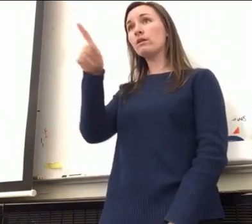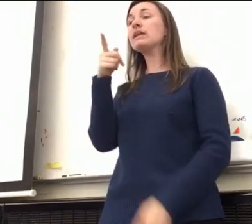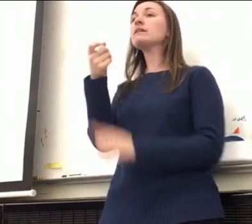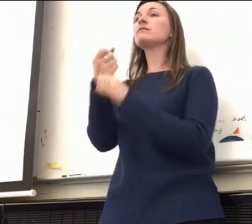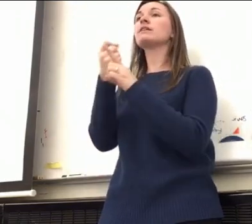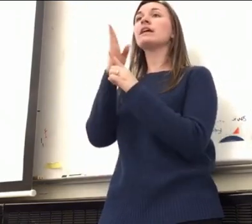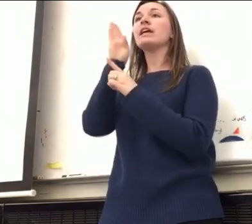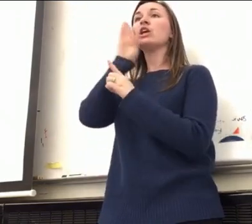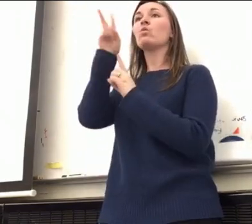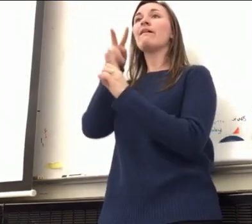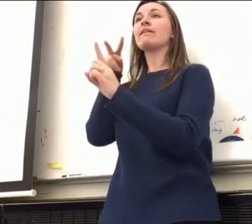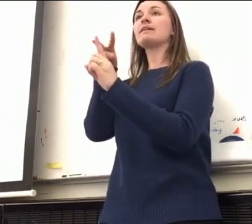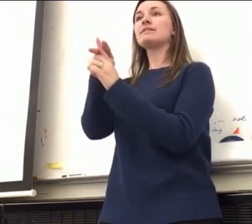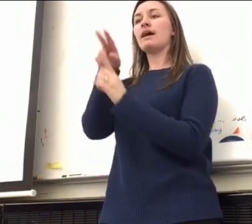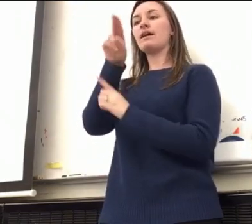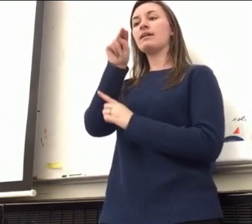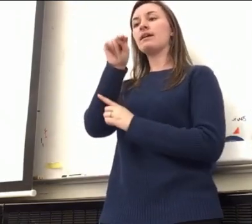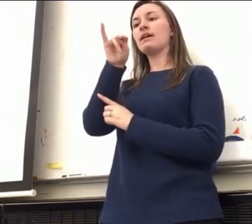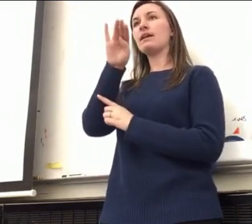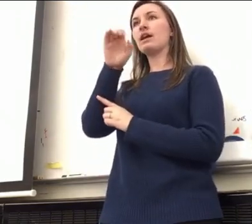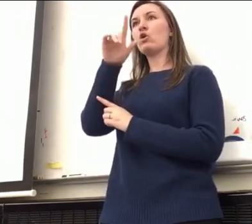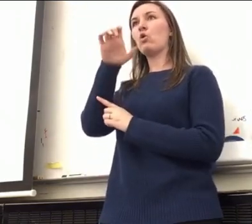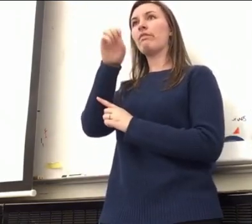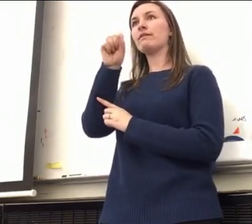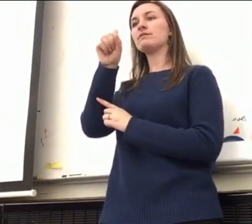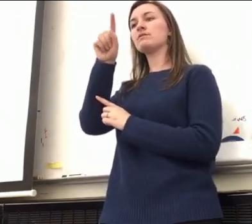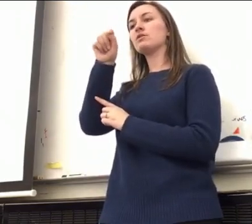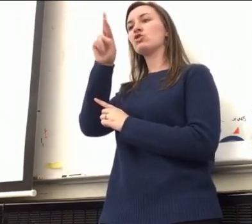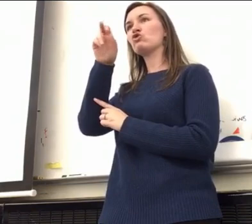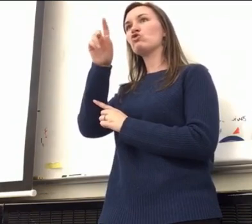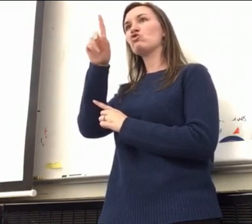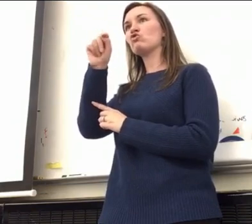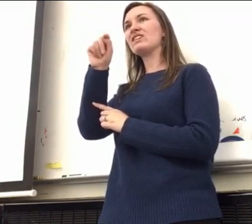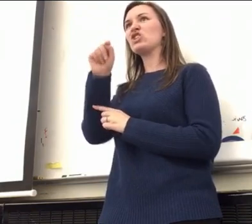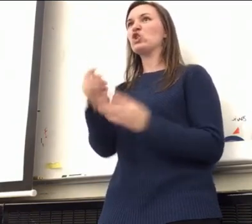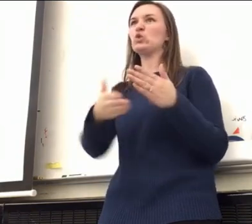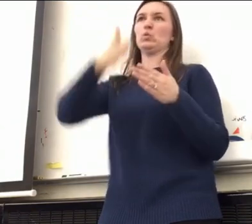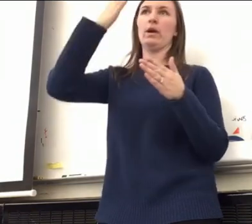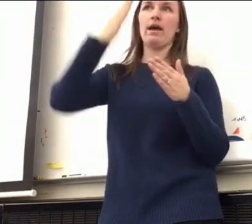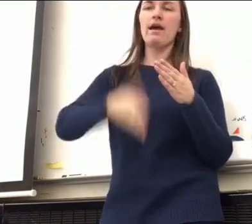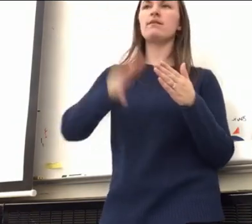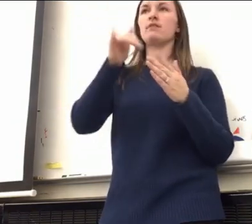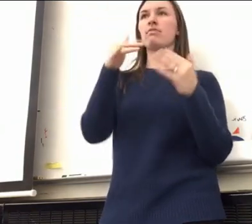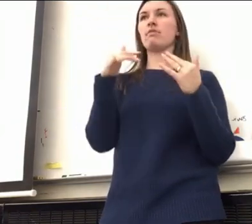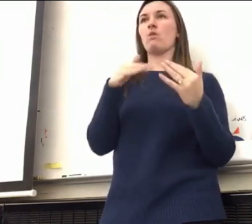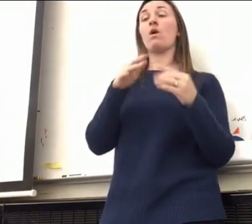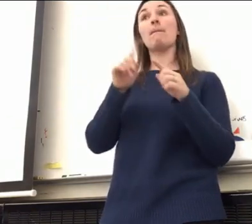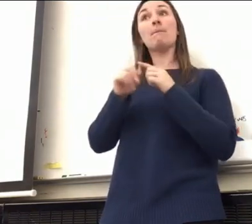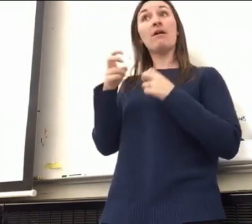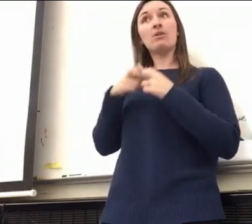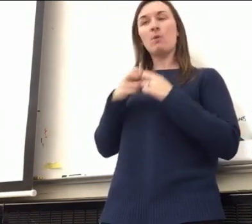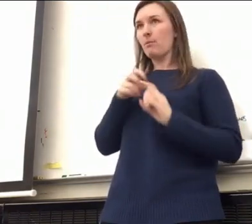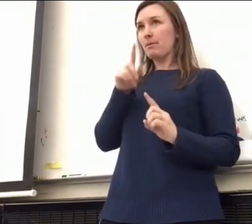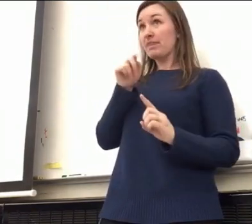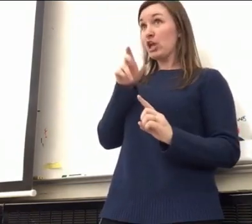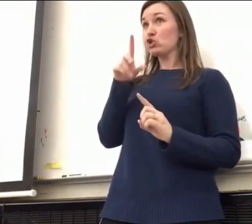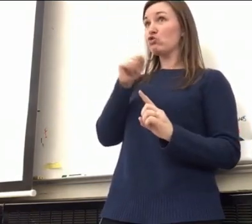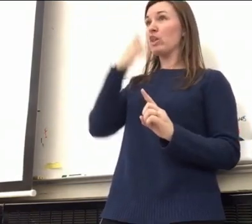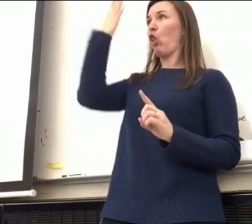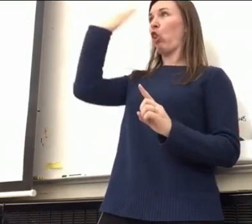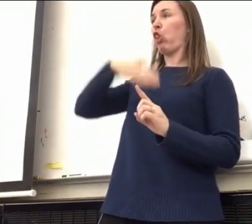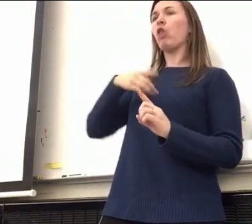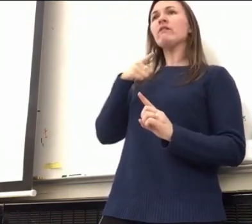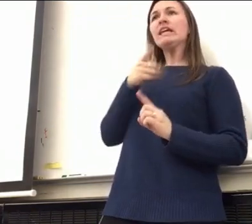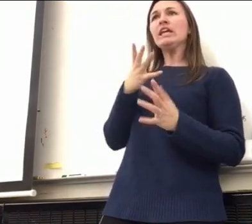to assign Nicholas Trist to end this war. Now, here's the problem that Nicholas Trist doesn't realize. Nicholas Trist wants